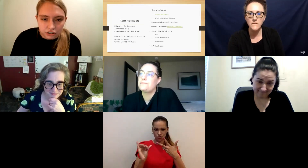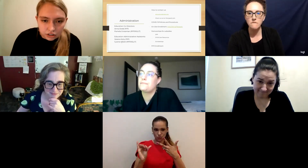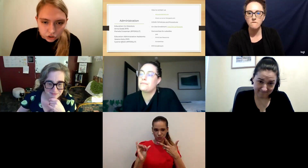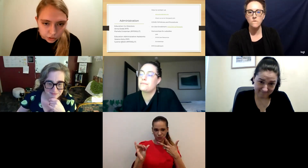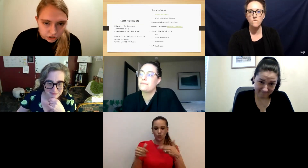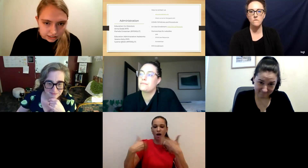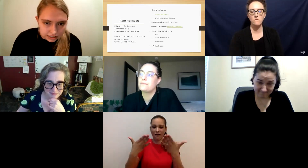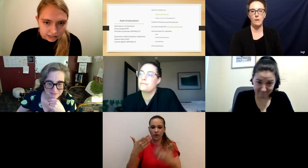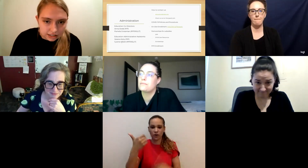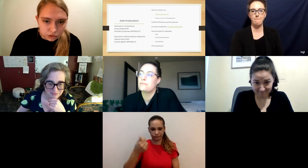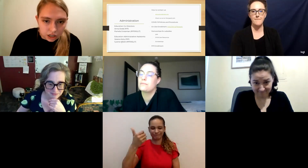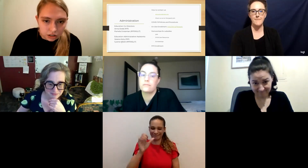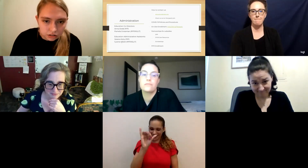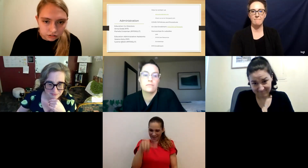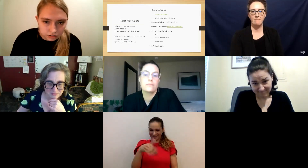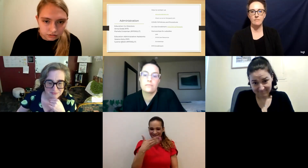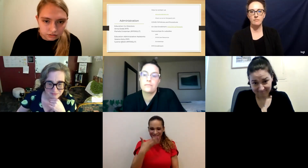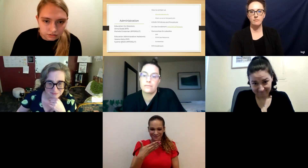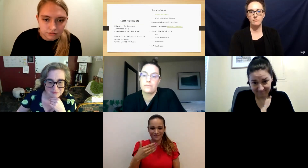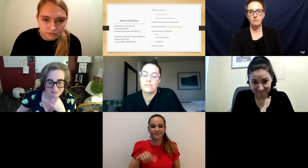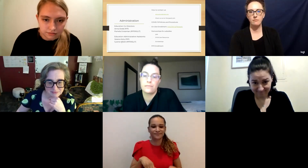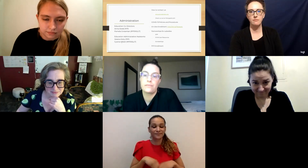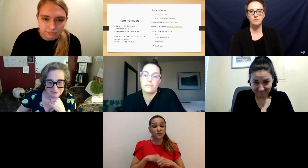and tuition assistance as well.